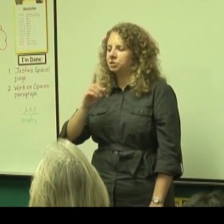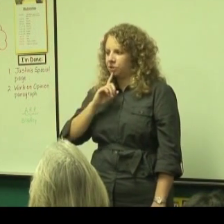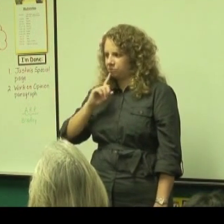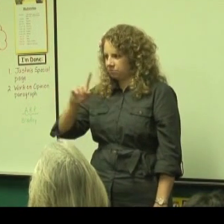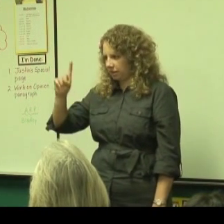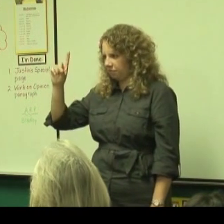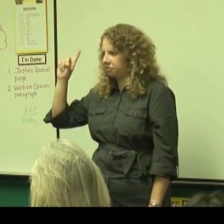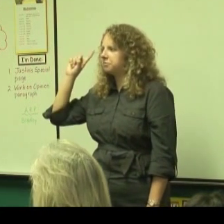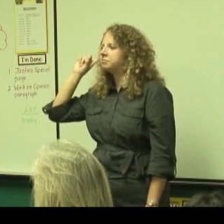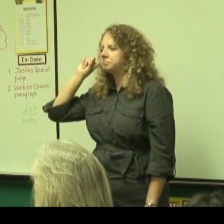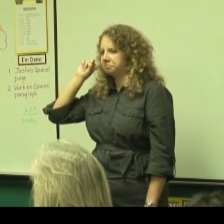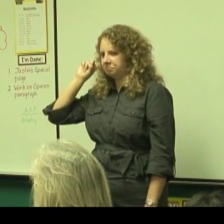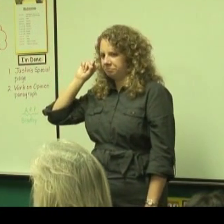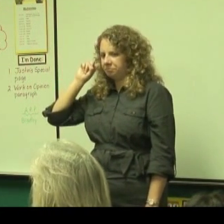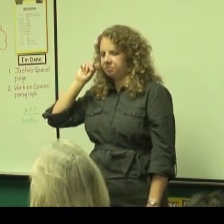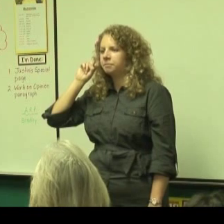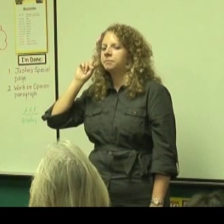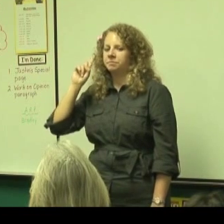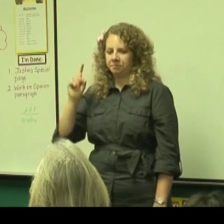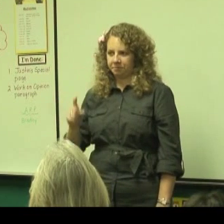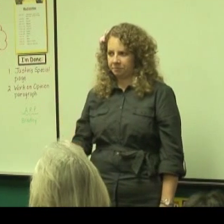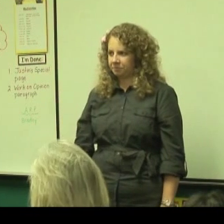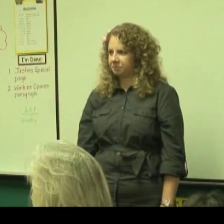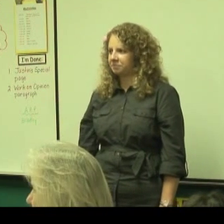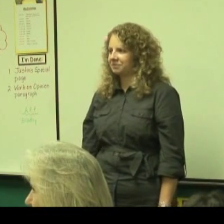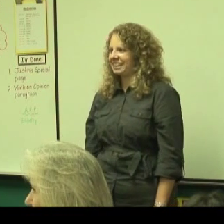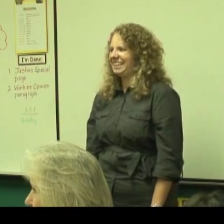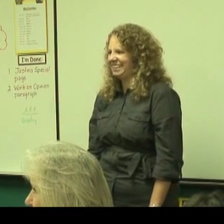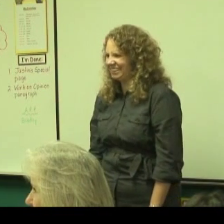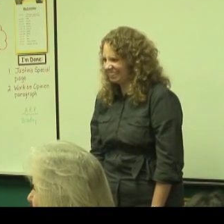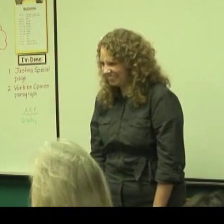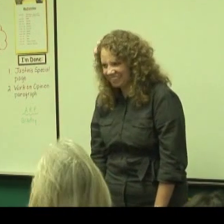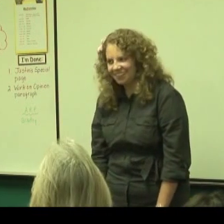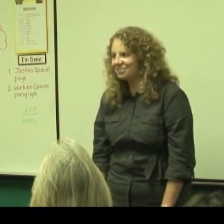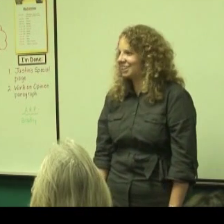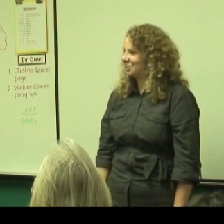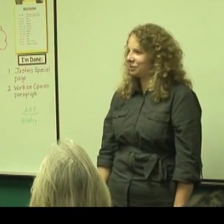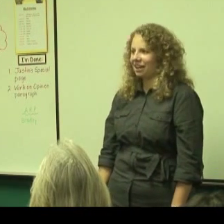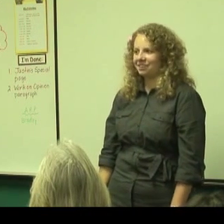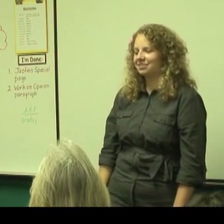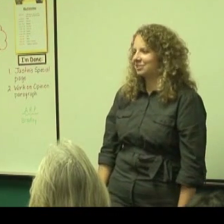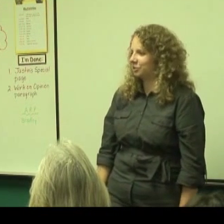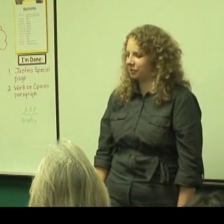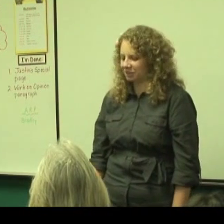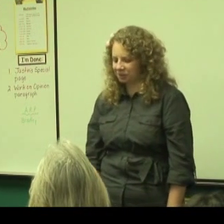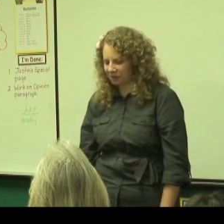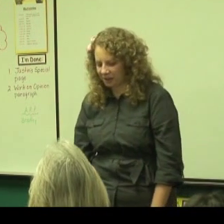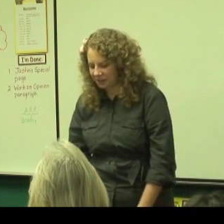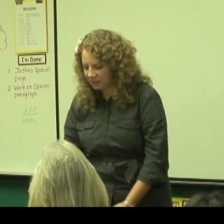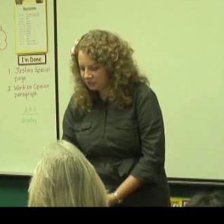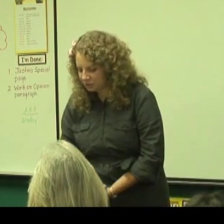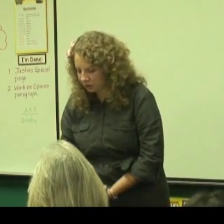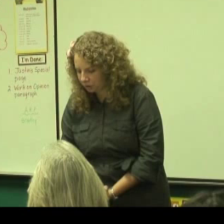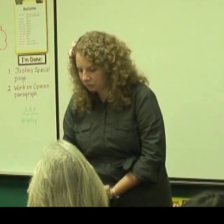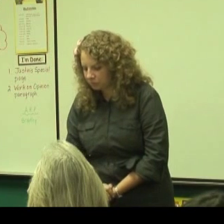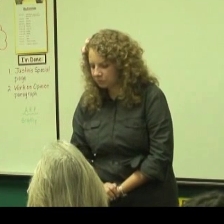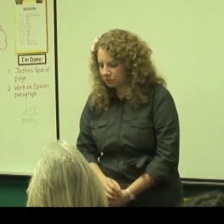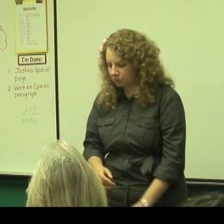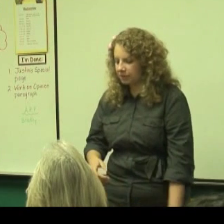So deaf. Why doesn't like me? That's okay. Still works. Okay. So we